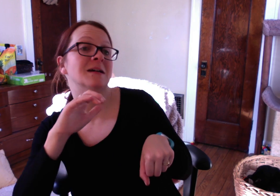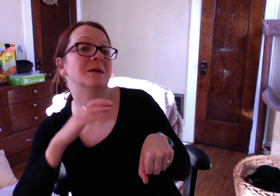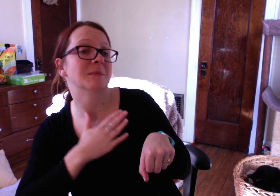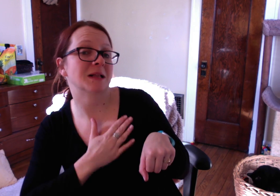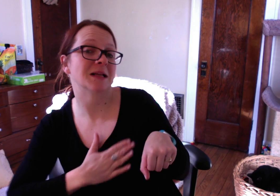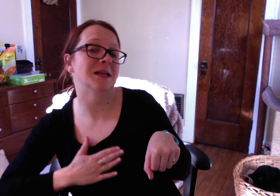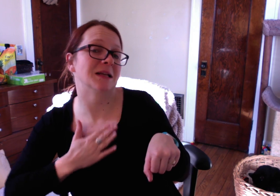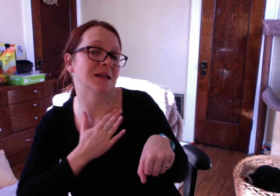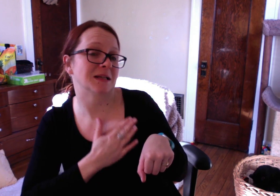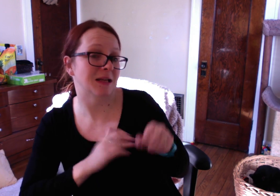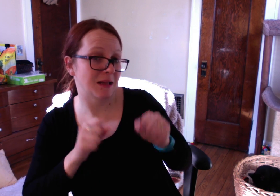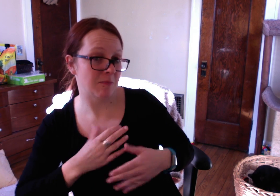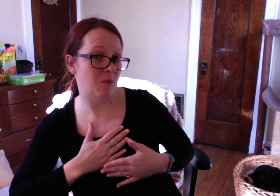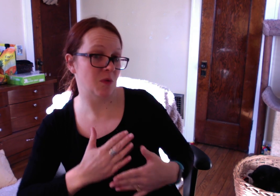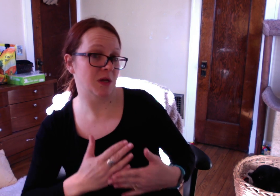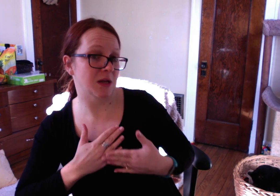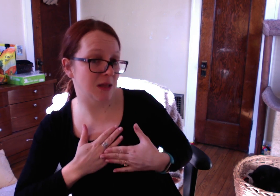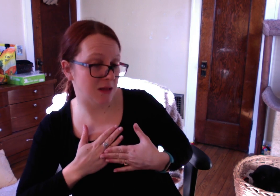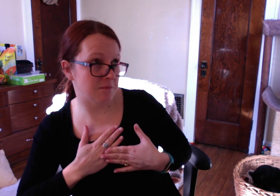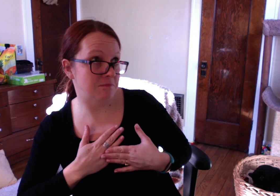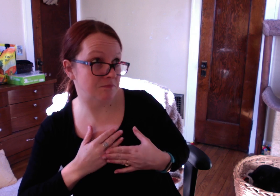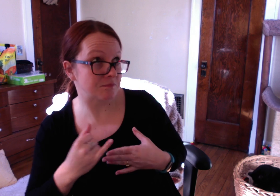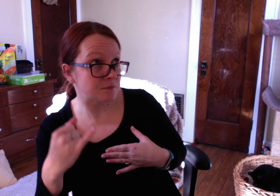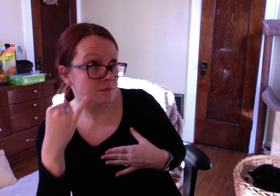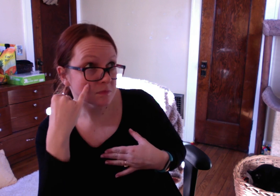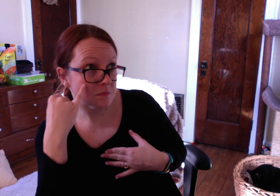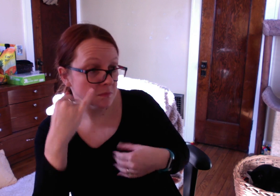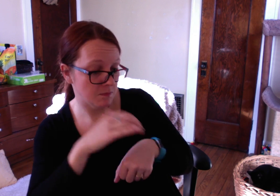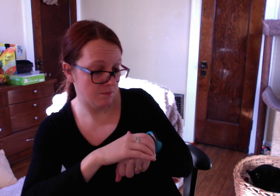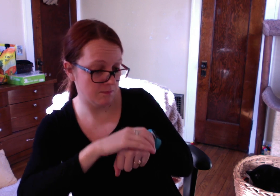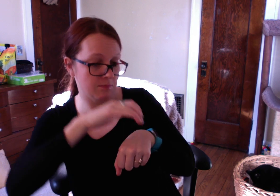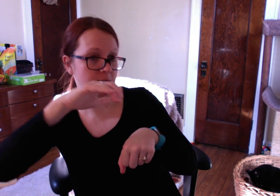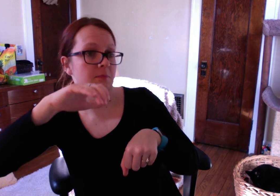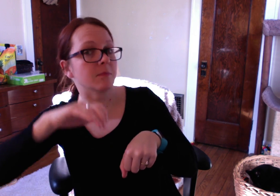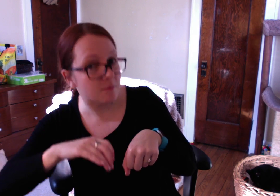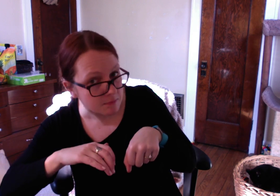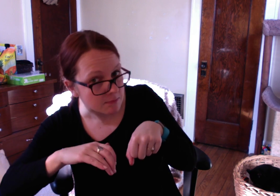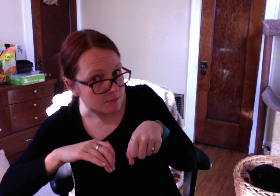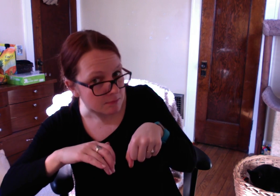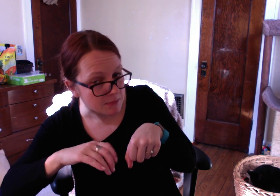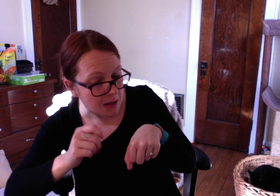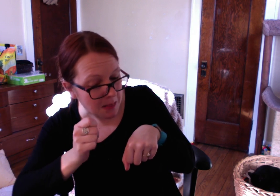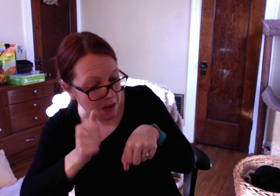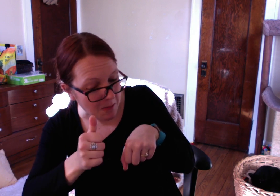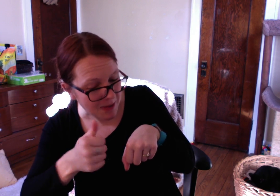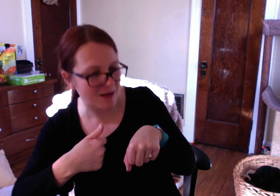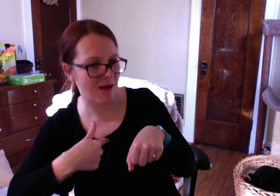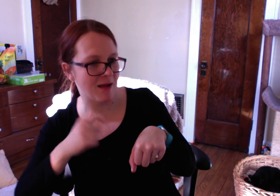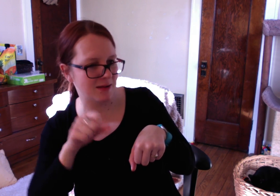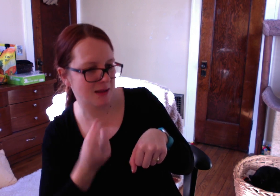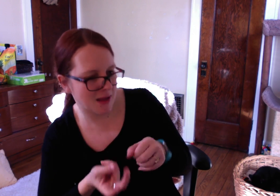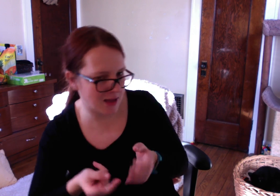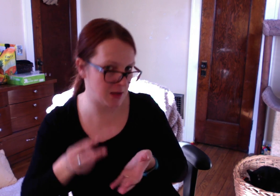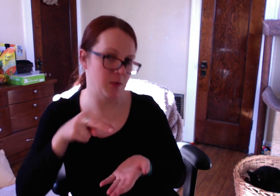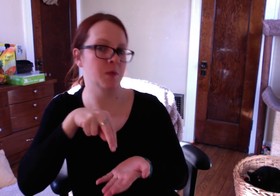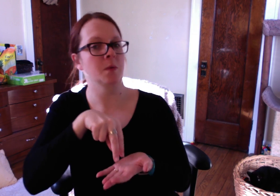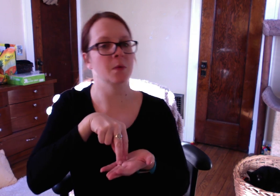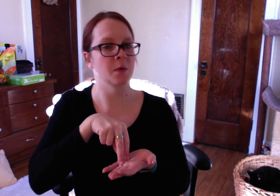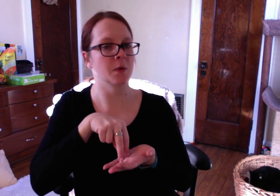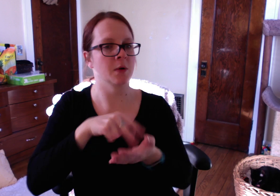breathe. If you would lift up your paw just a little bit, then I could take a deep